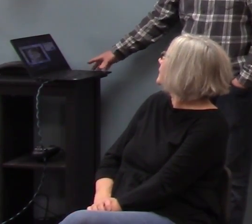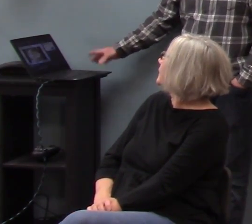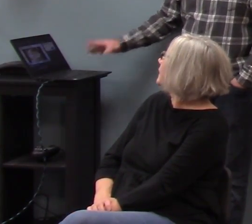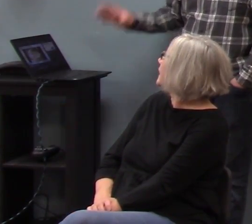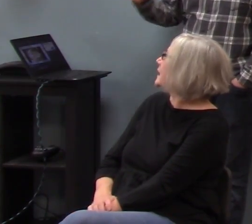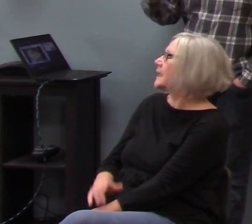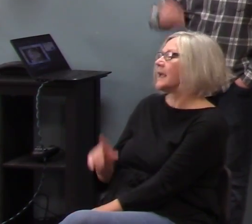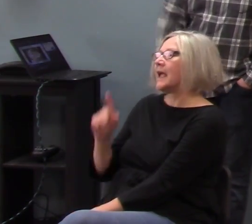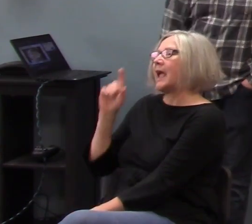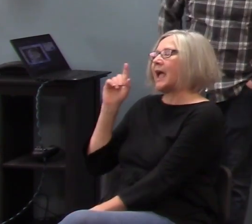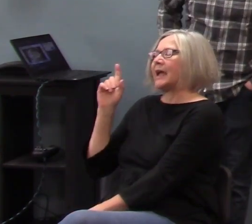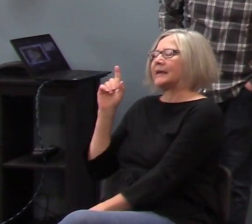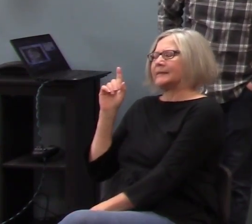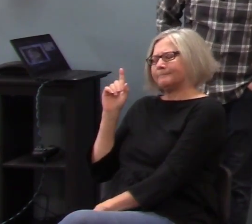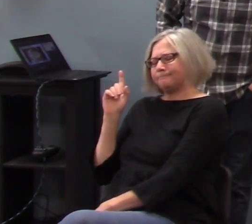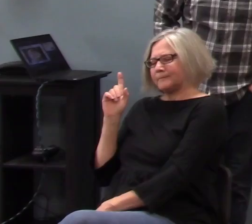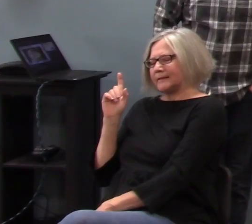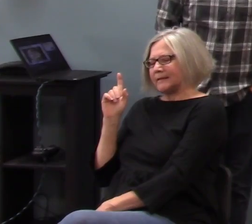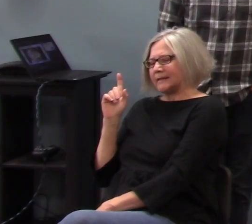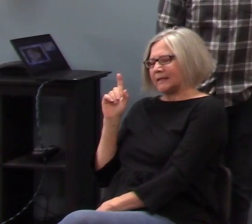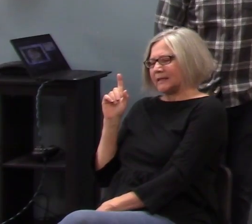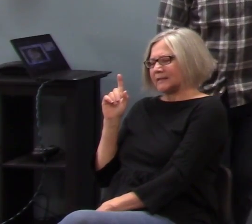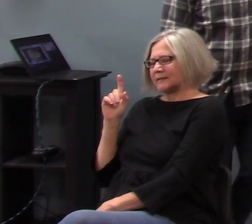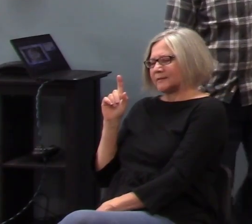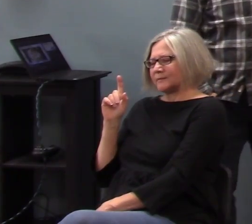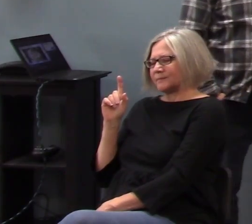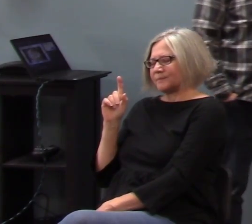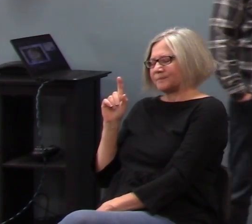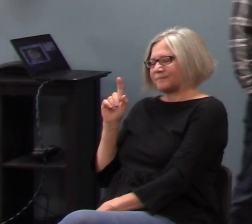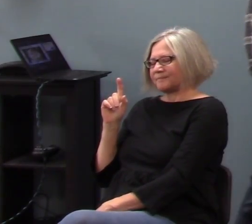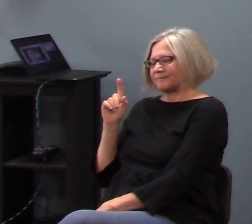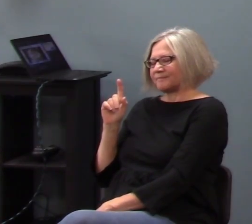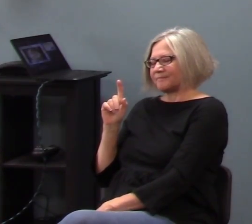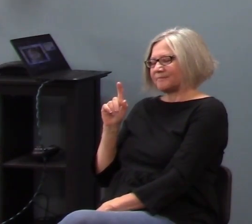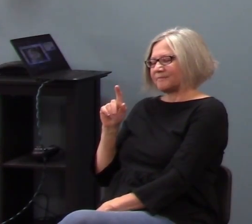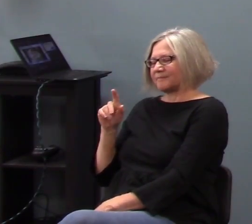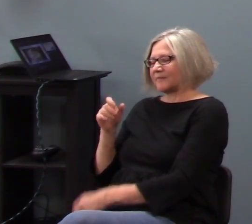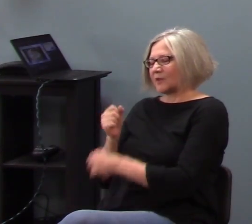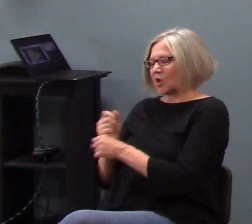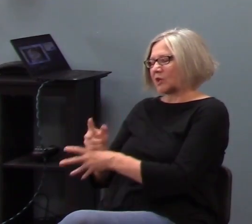And this poses a problem to the theory of evolution.